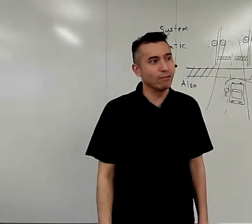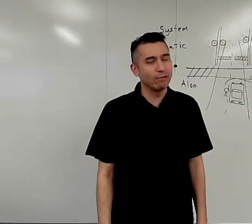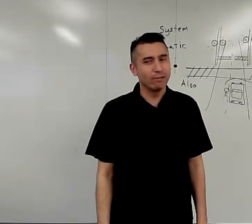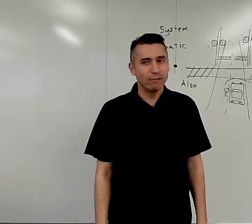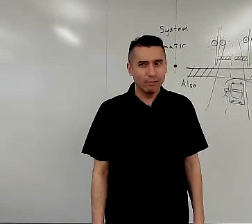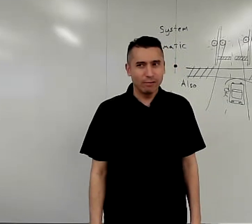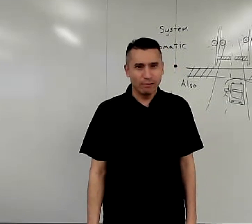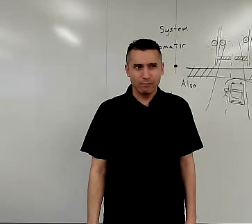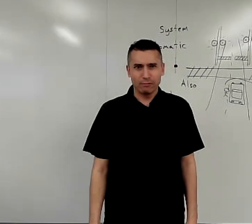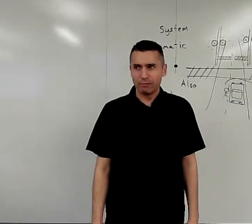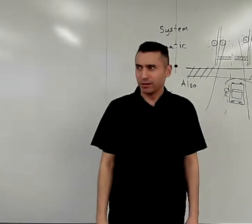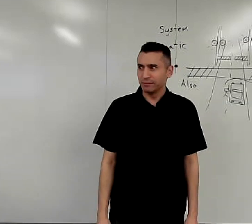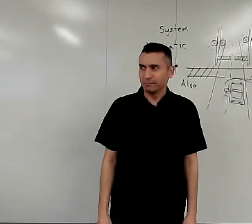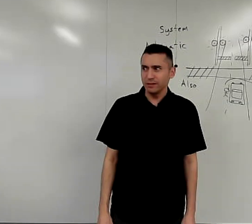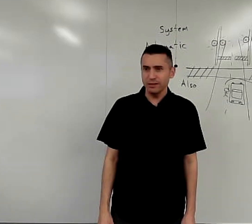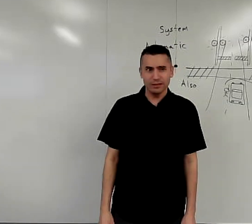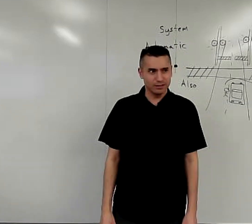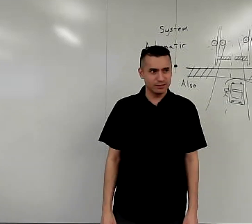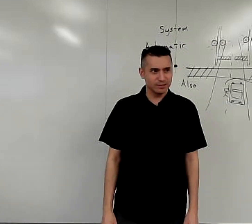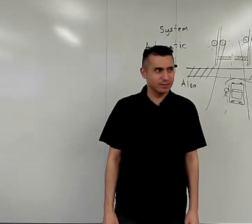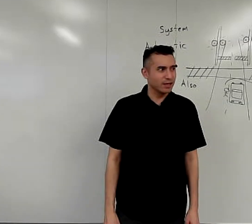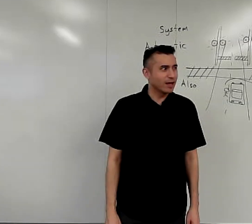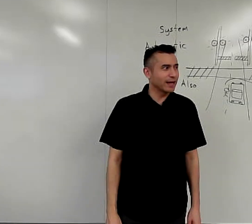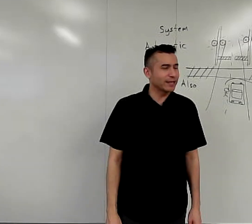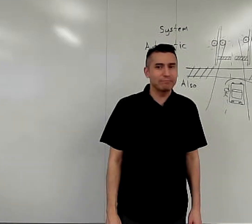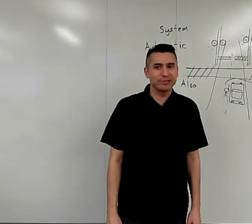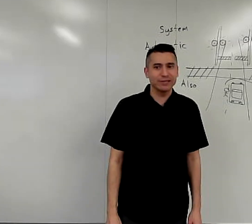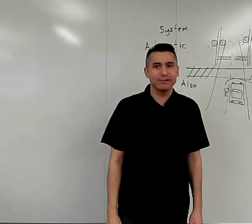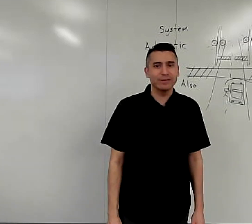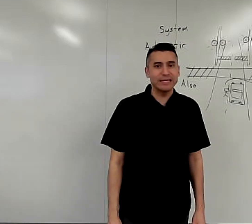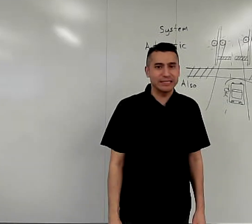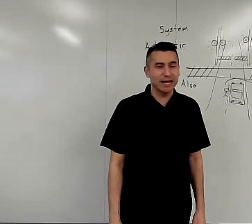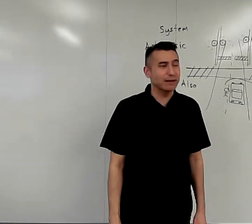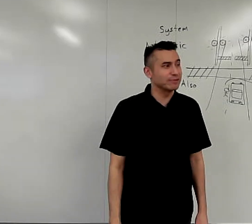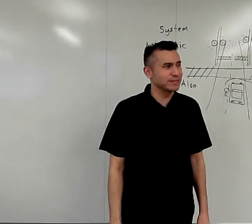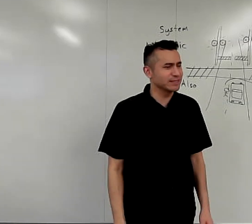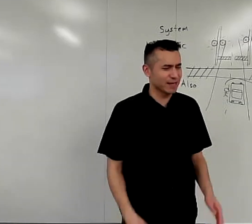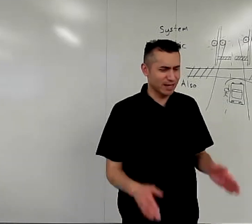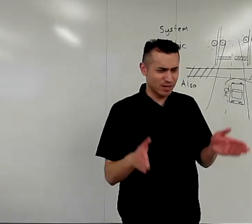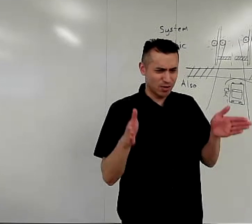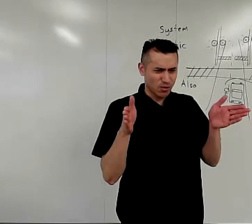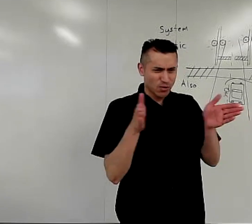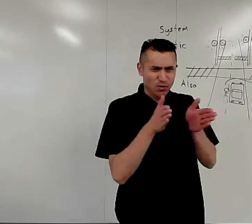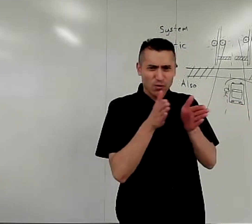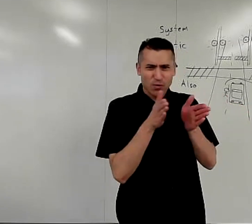know what it means? I coupled it each time with this sign.